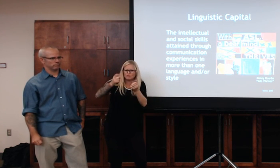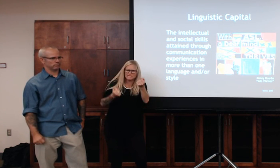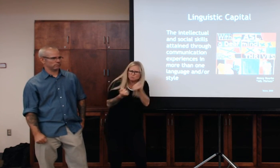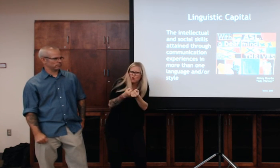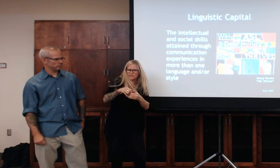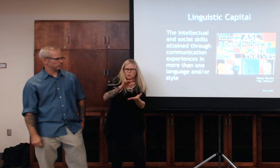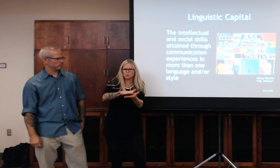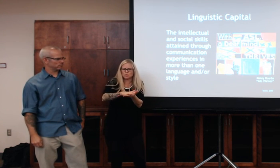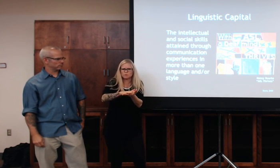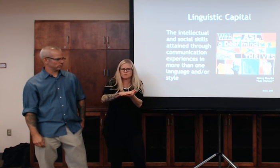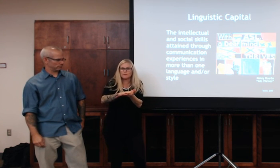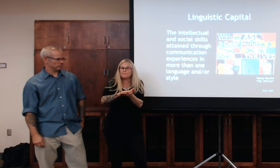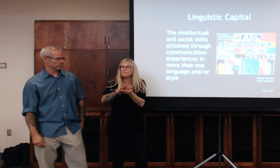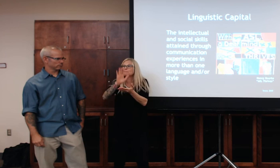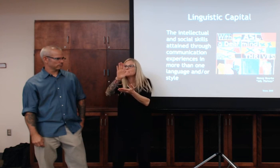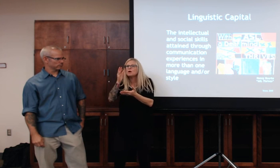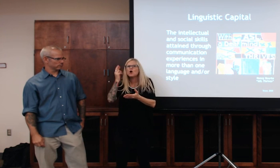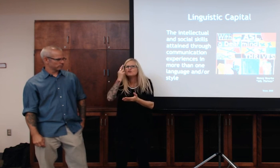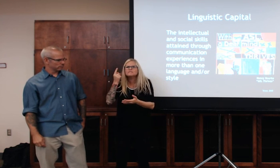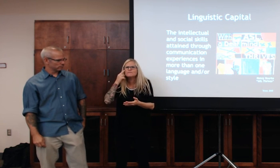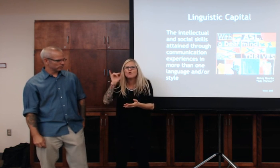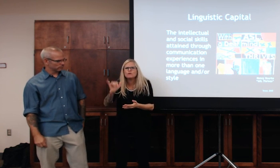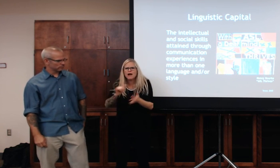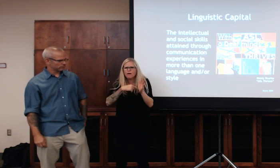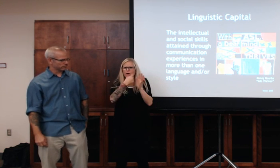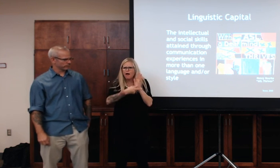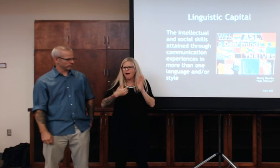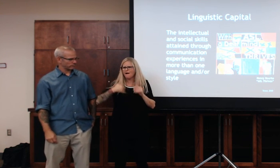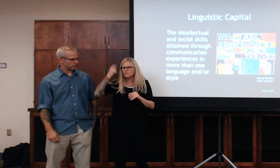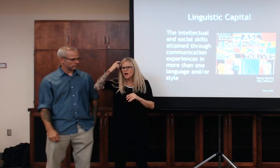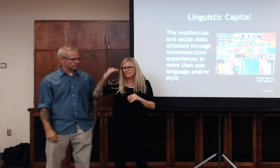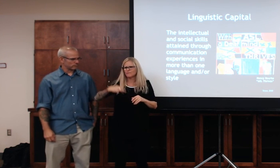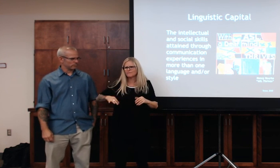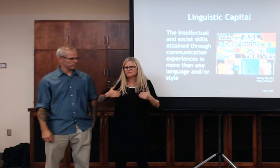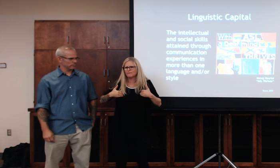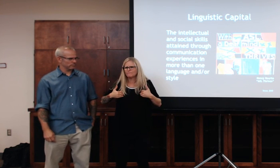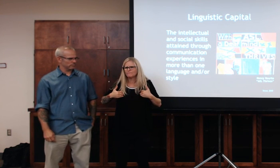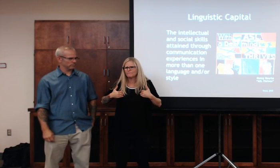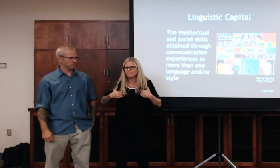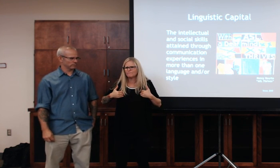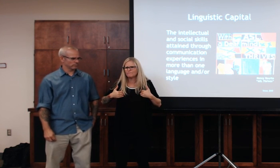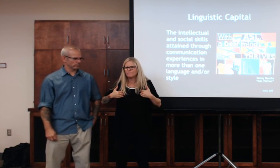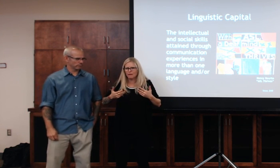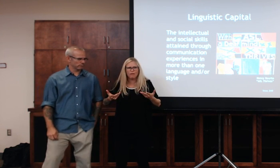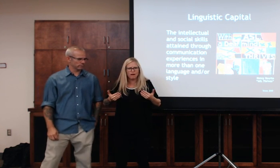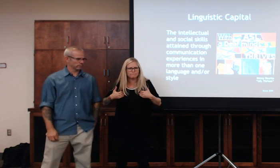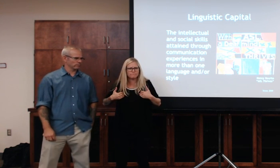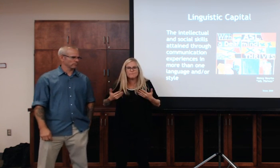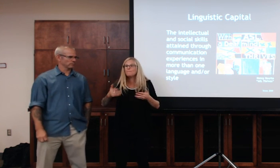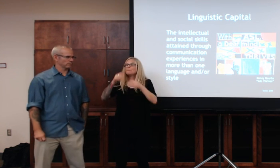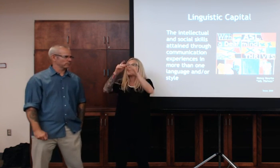be supported in the schools. The reason for that is that there's cognitive benefits to every single one of them.